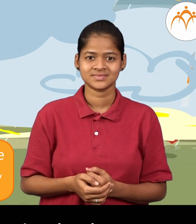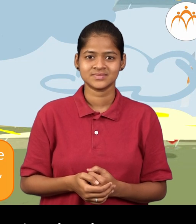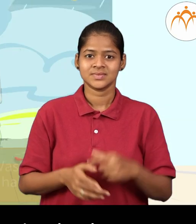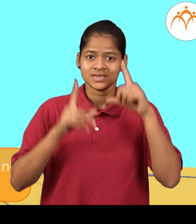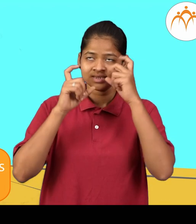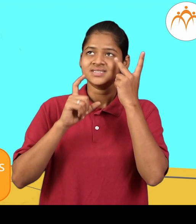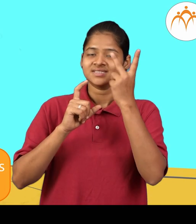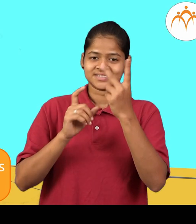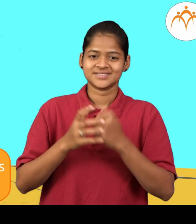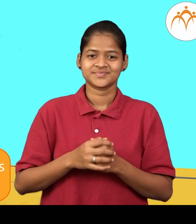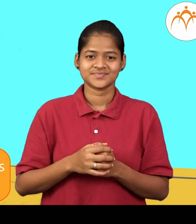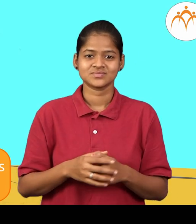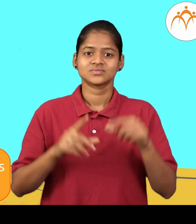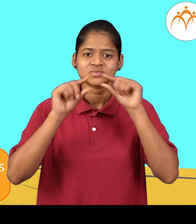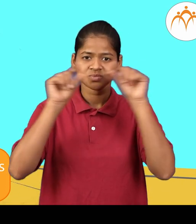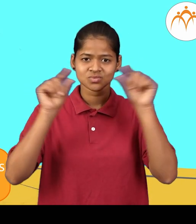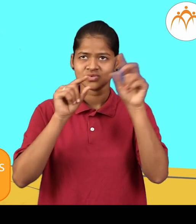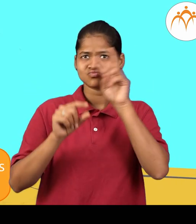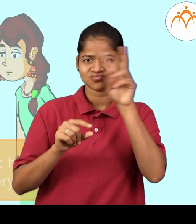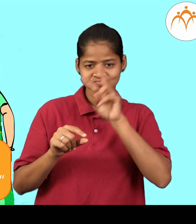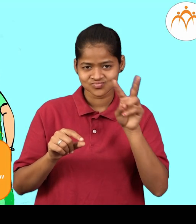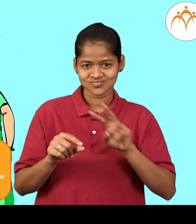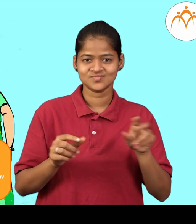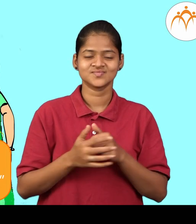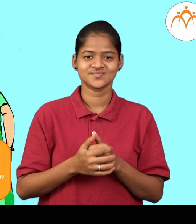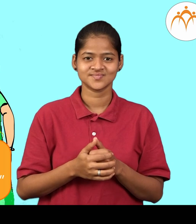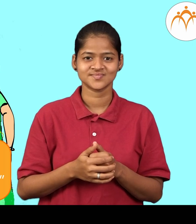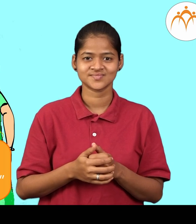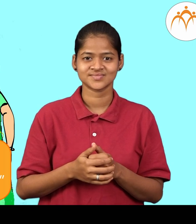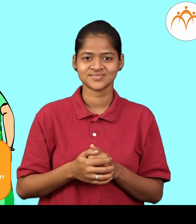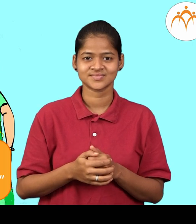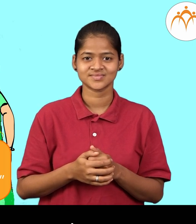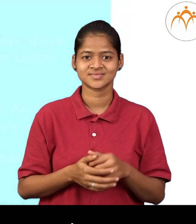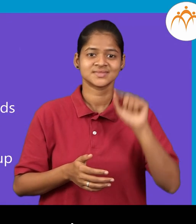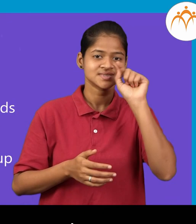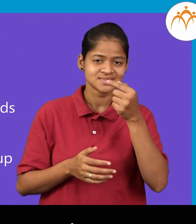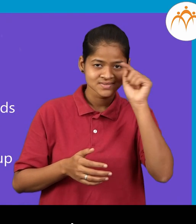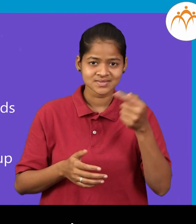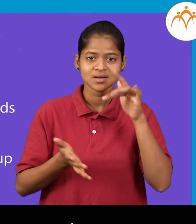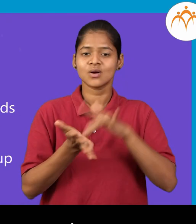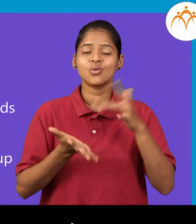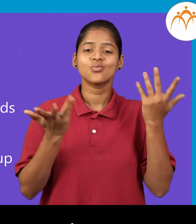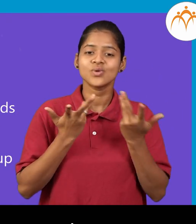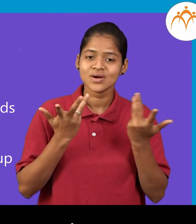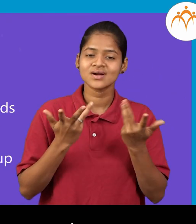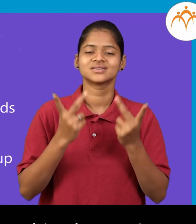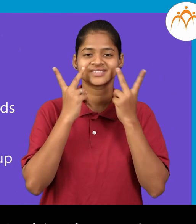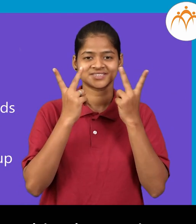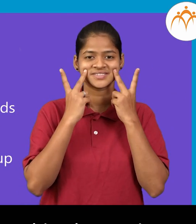and read the sentences. Look for the comma. Did you understand where the comma?